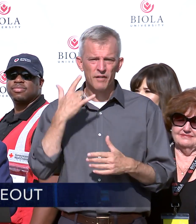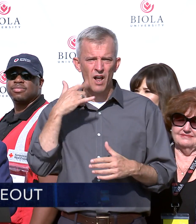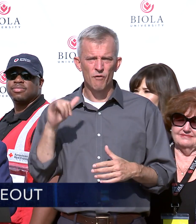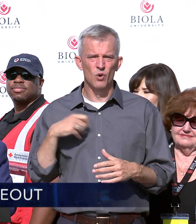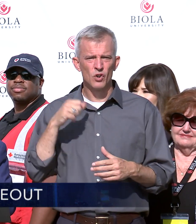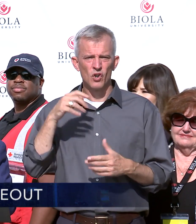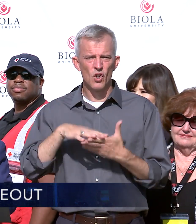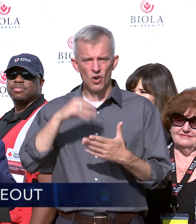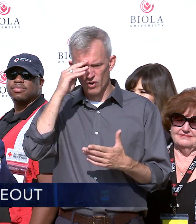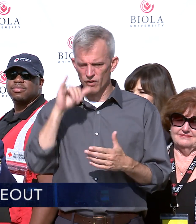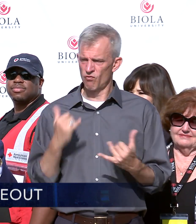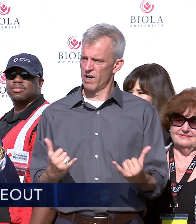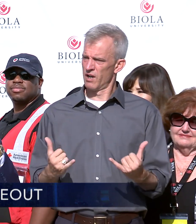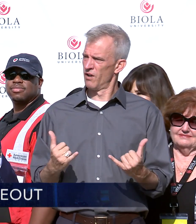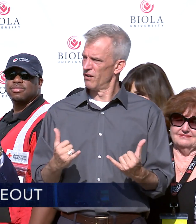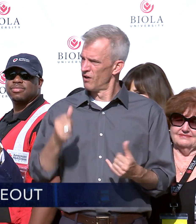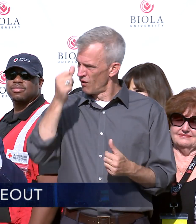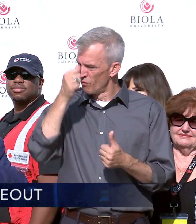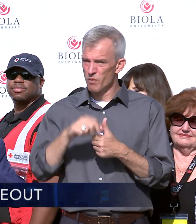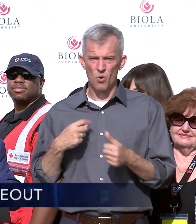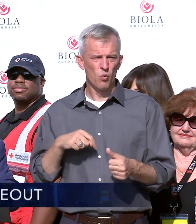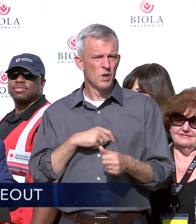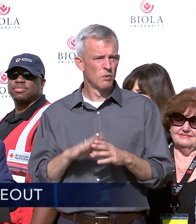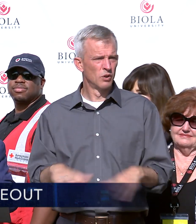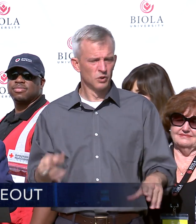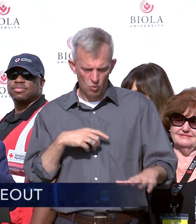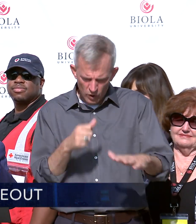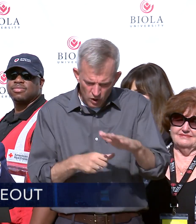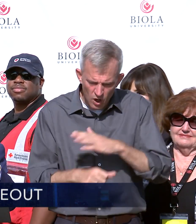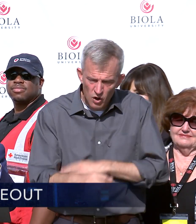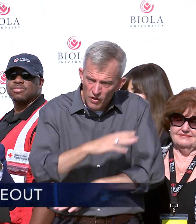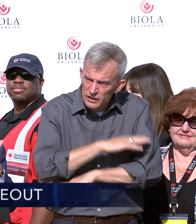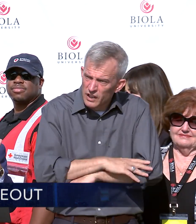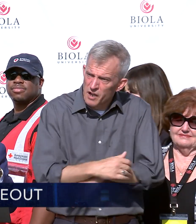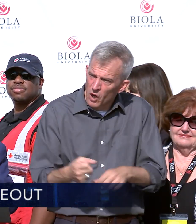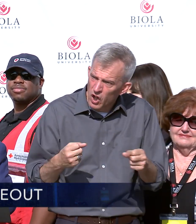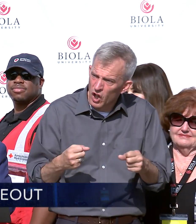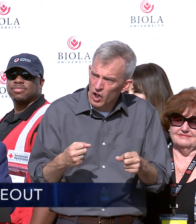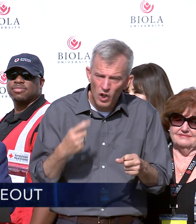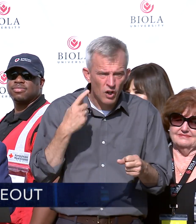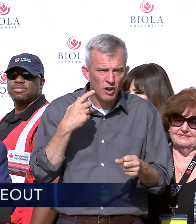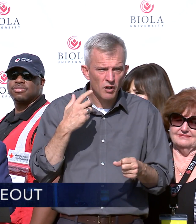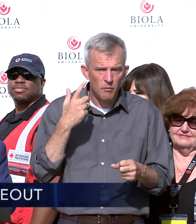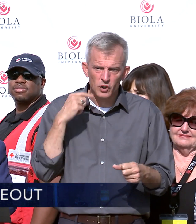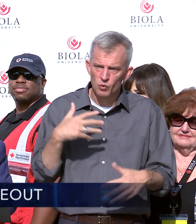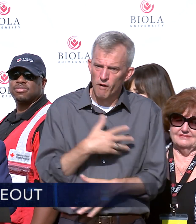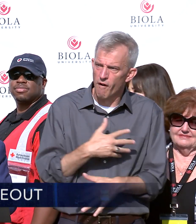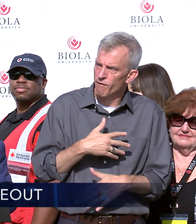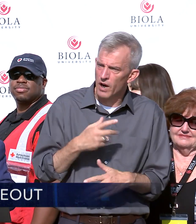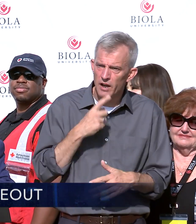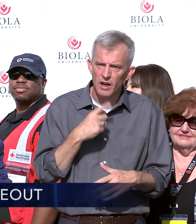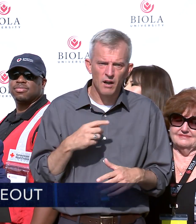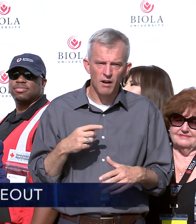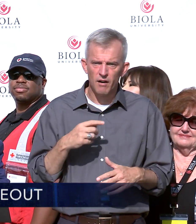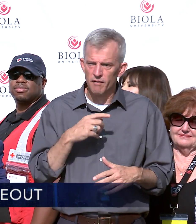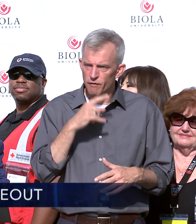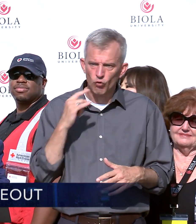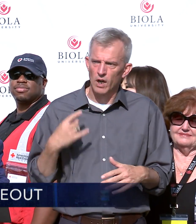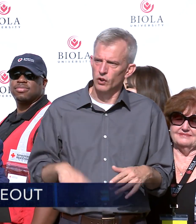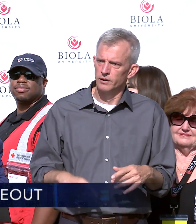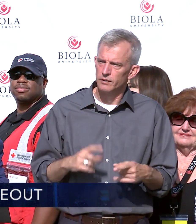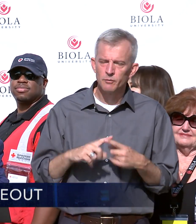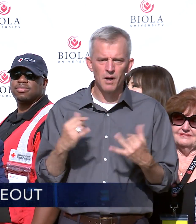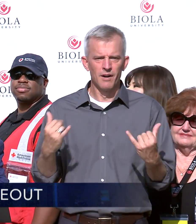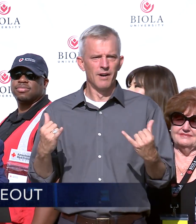now. When we were kids, remember that was we would get under the table, but now we're doing it for a different reason because we're preparing for the earthquake.